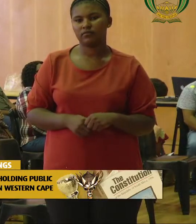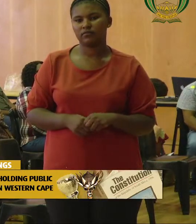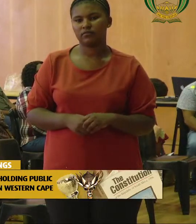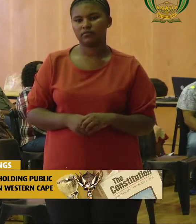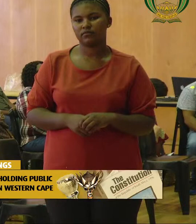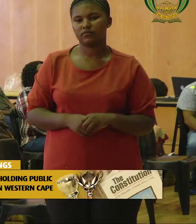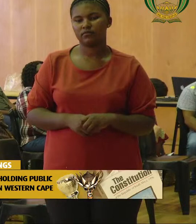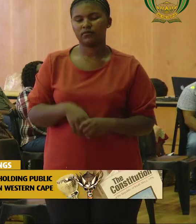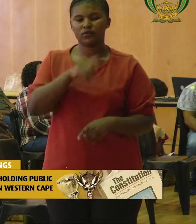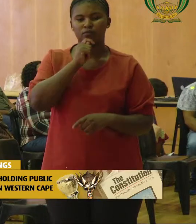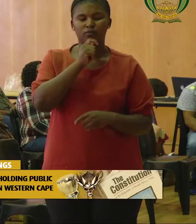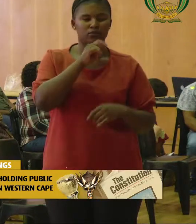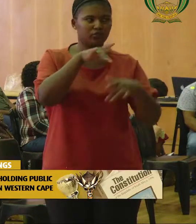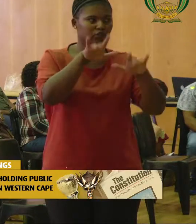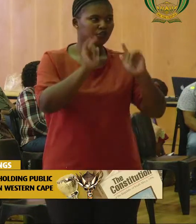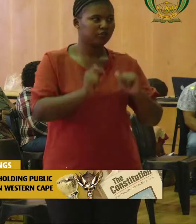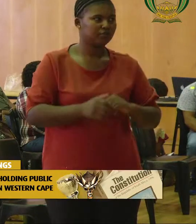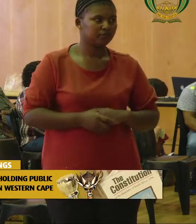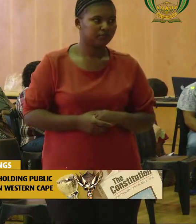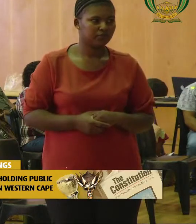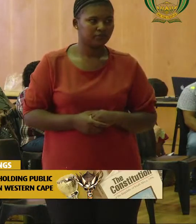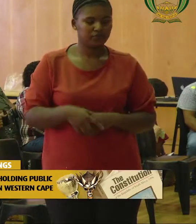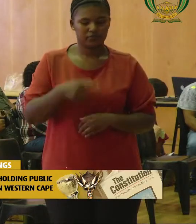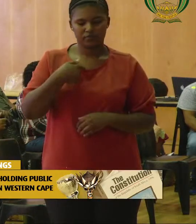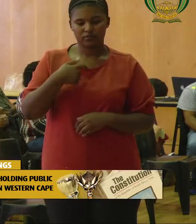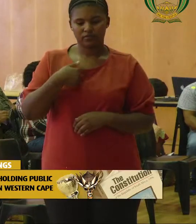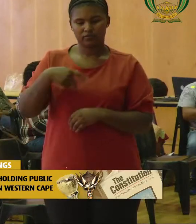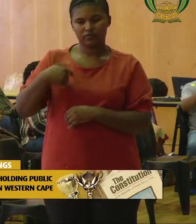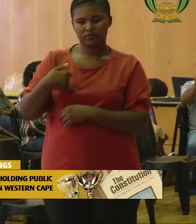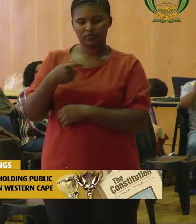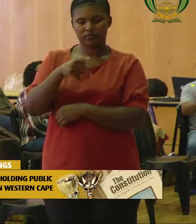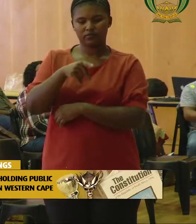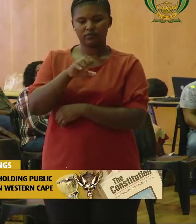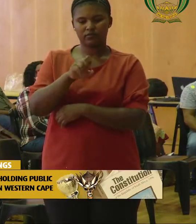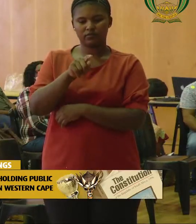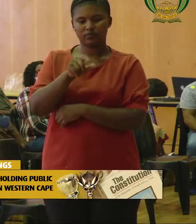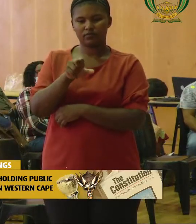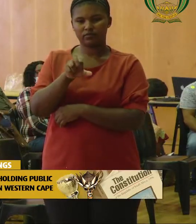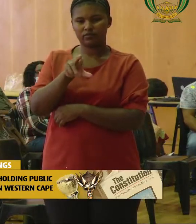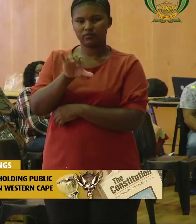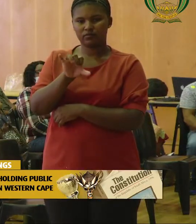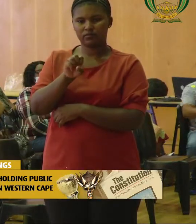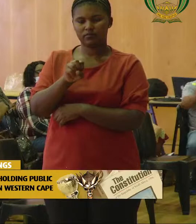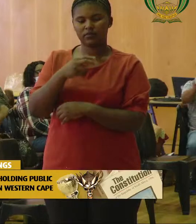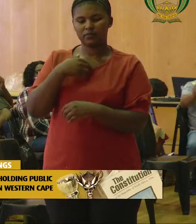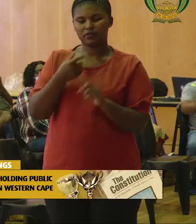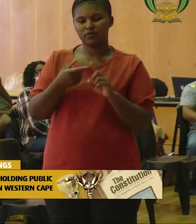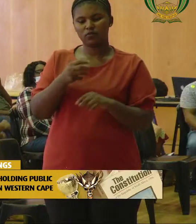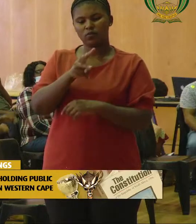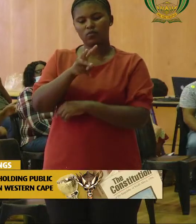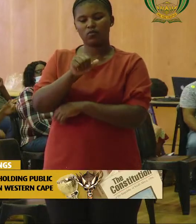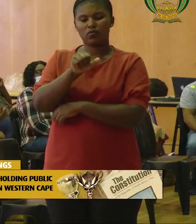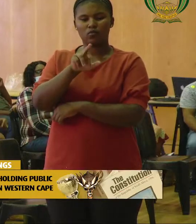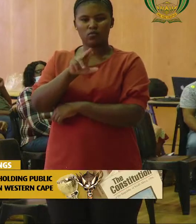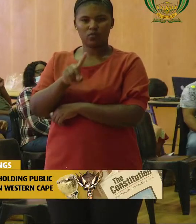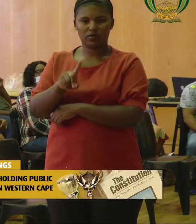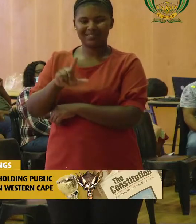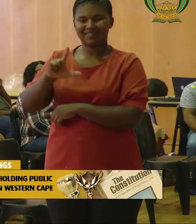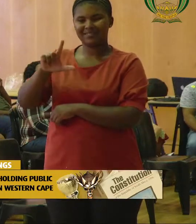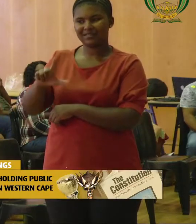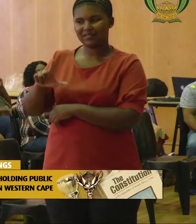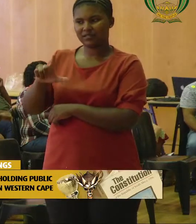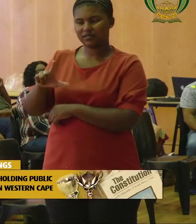Good morning, Chairman. I'm John Peterson. I'm residing in Ward 7 in